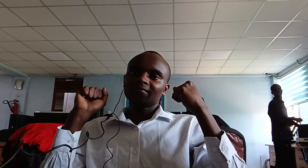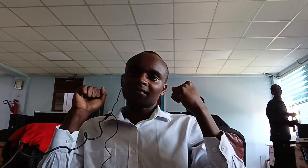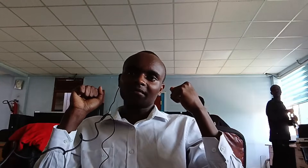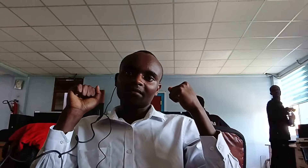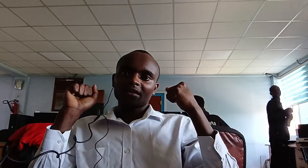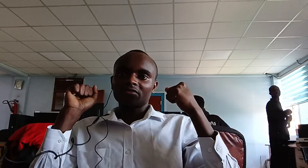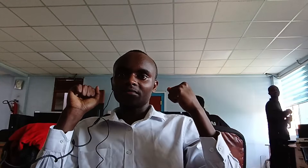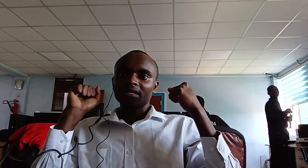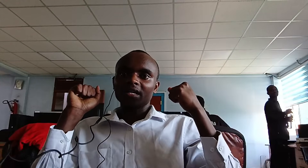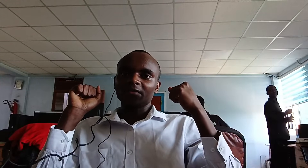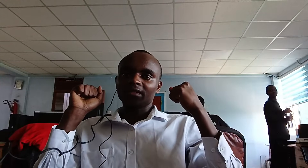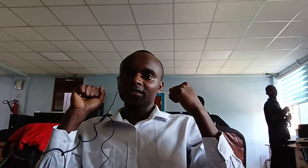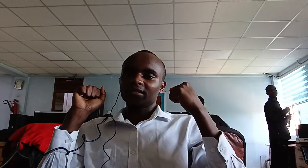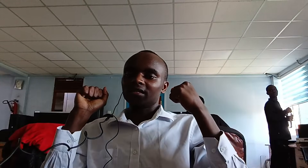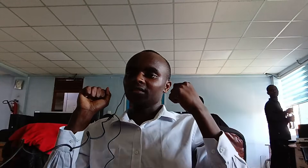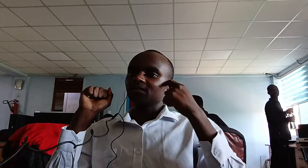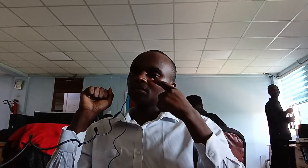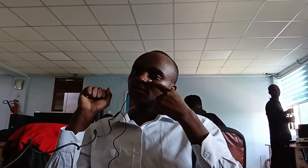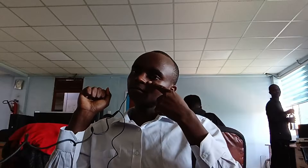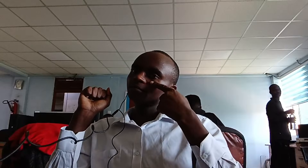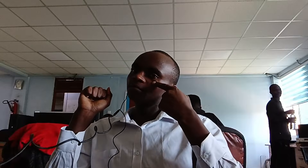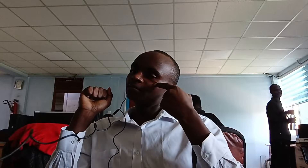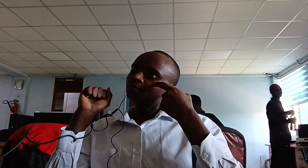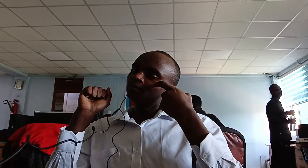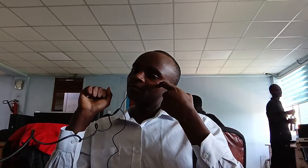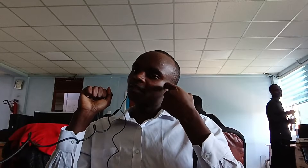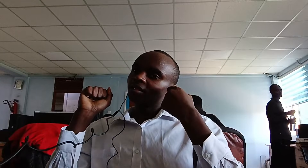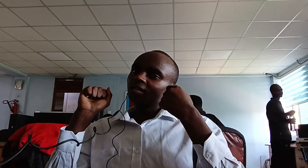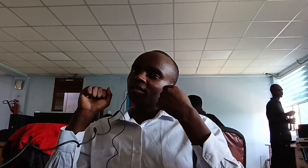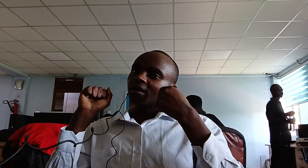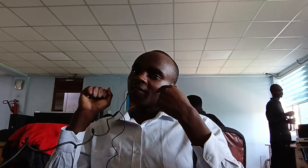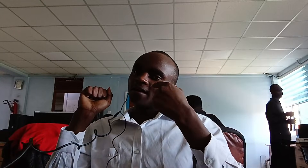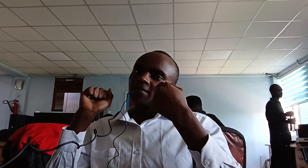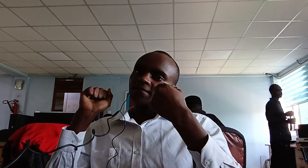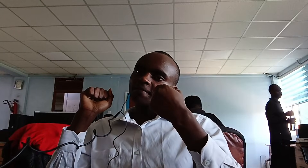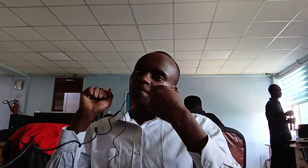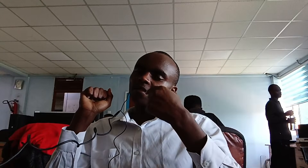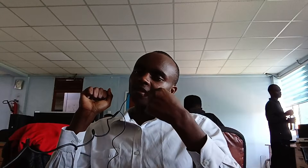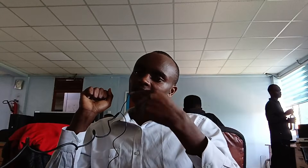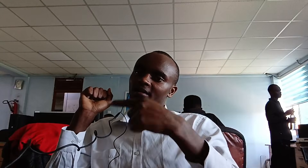I won't be lying when I say that. So any other any